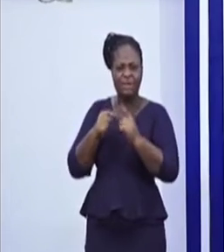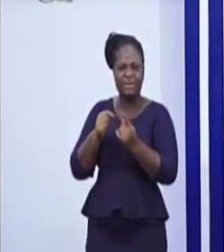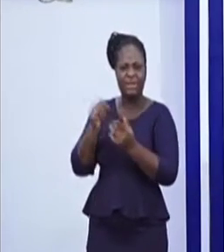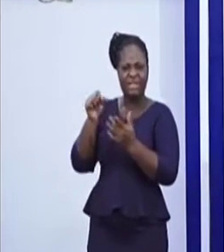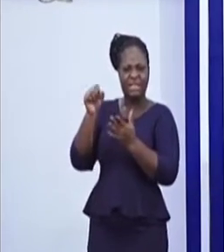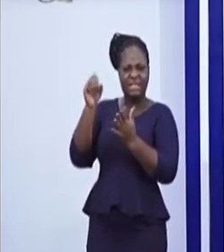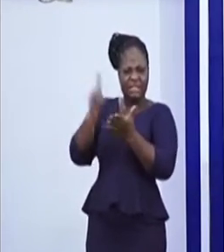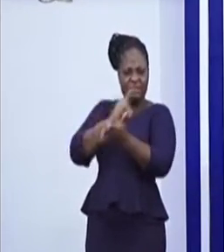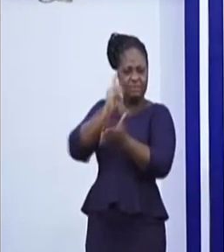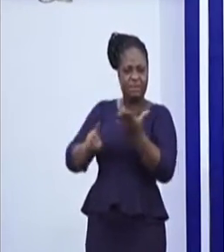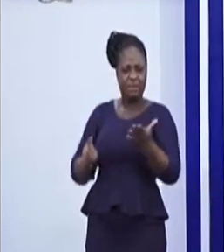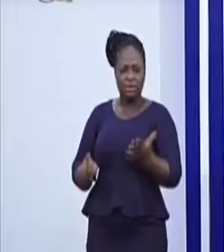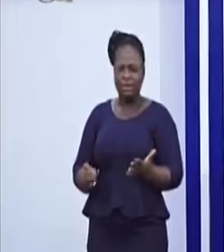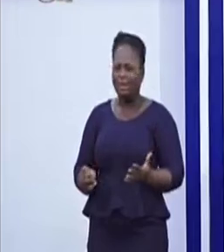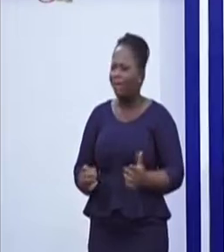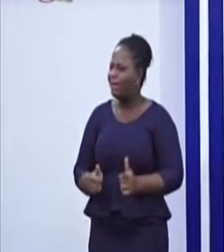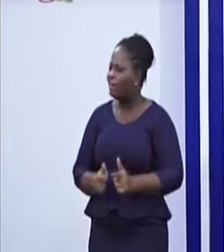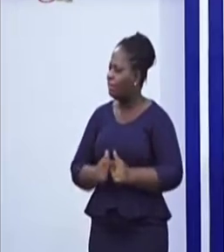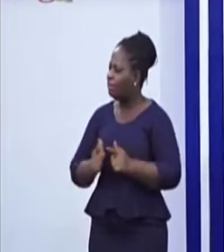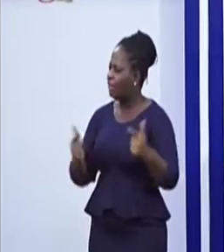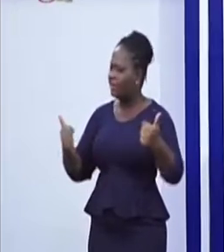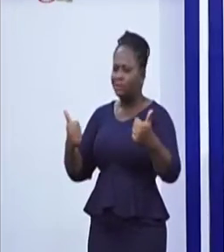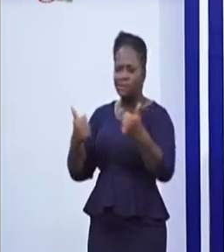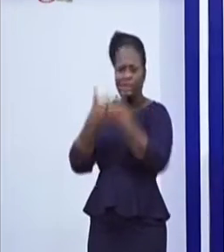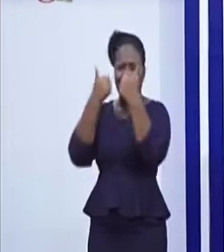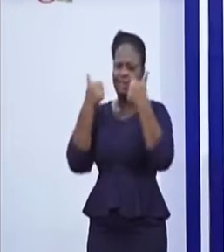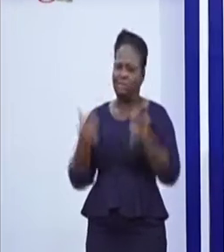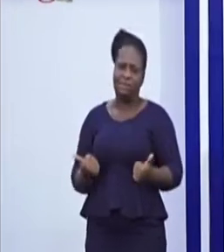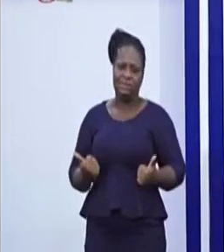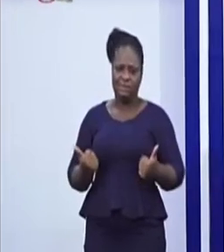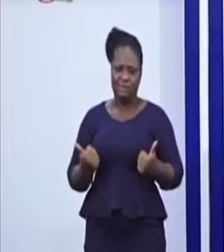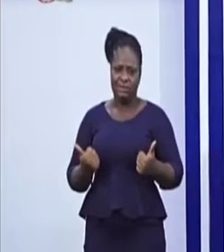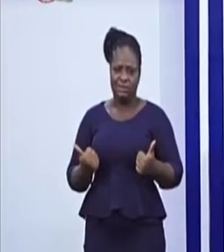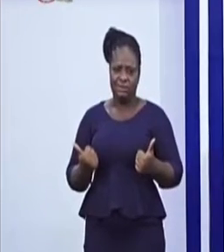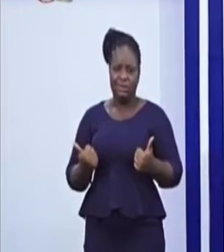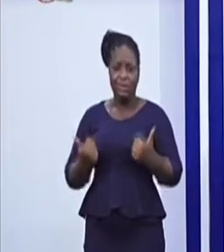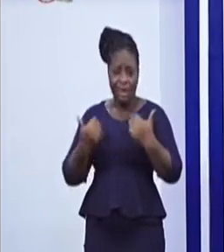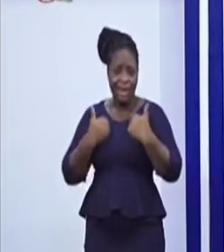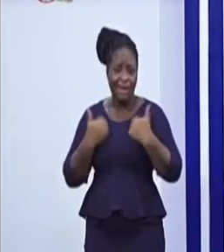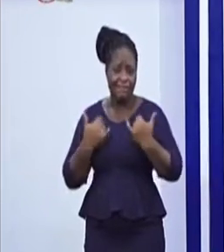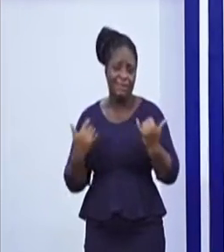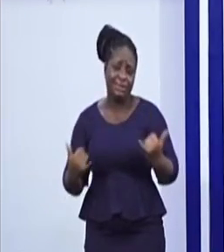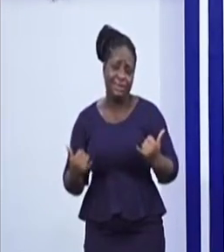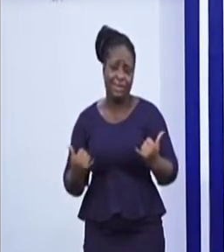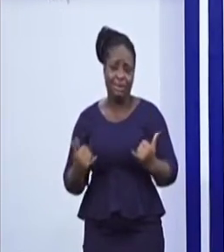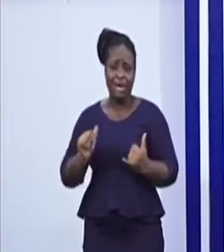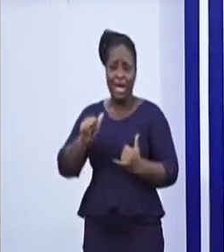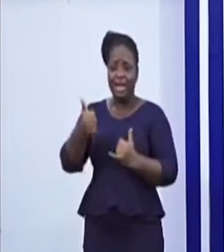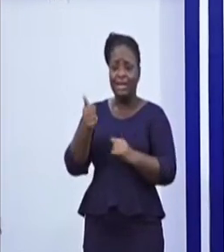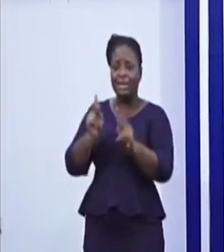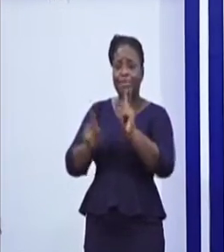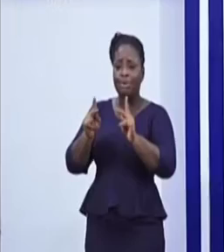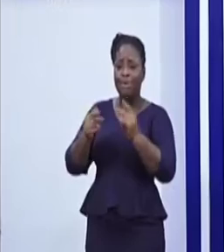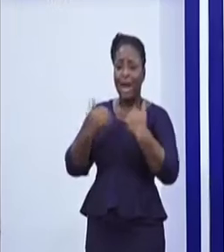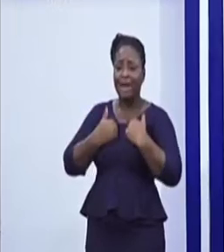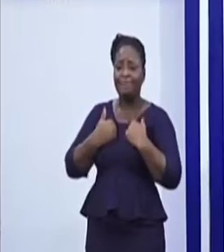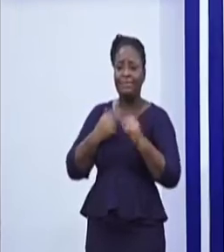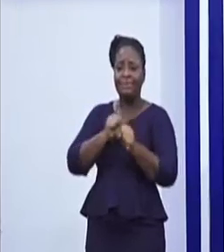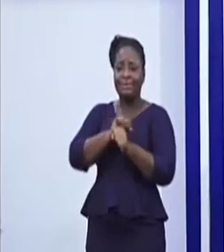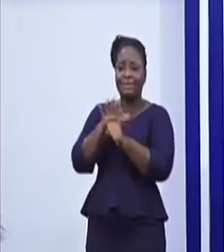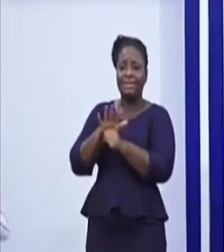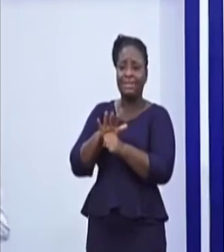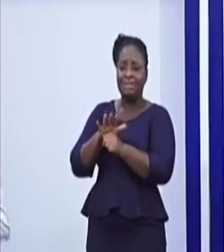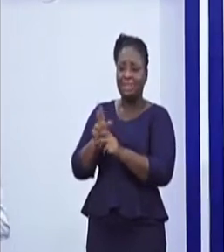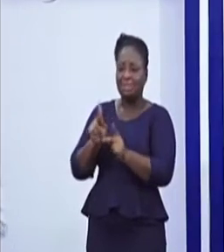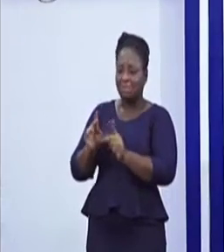It's one of the major challenges generally in disease control and one of the emerging challenges that we are having in our COVID-19 response program in Ghana. In this